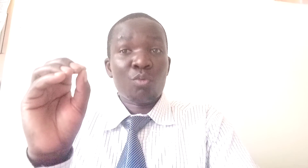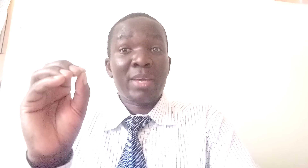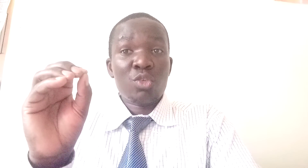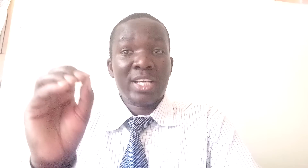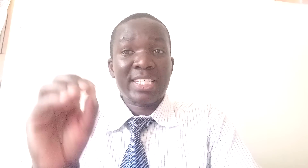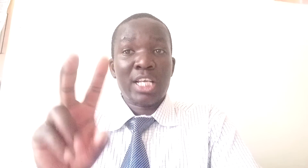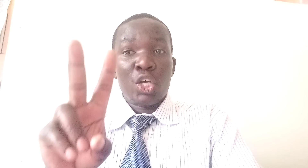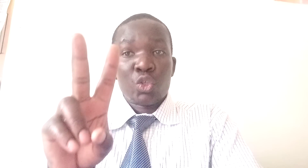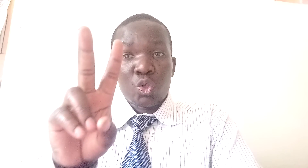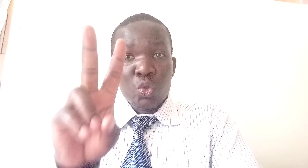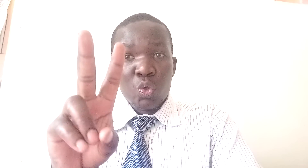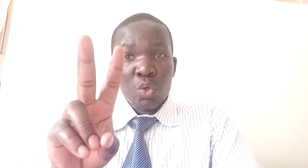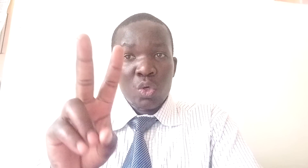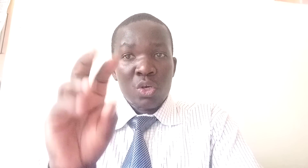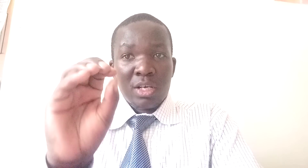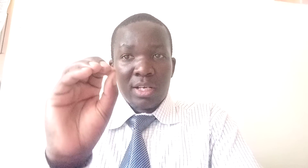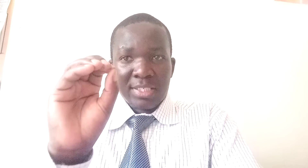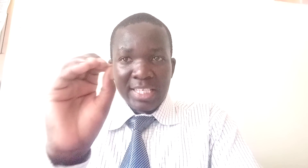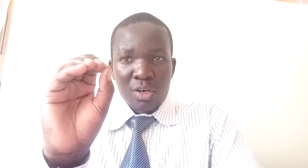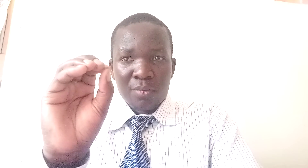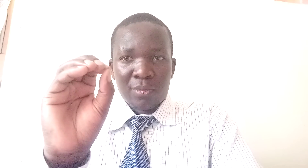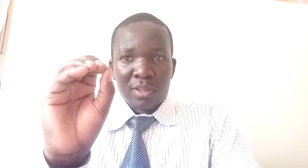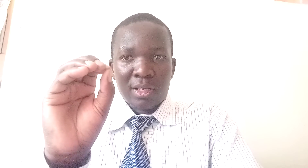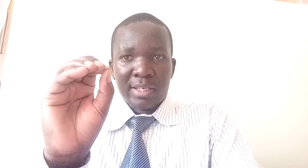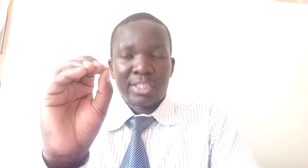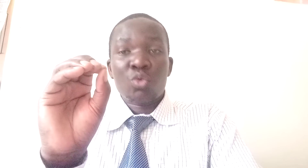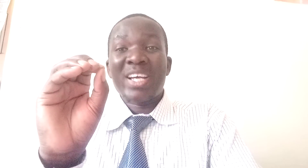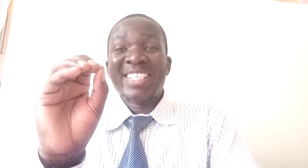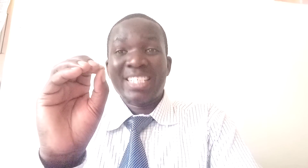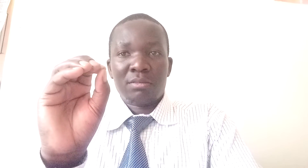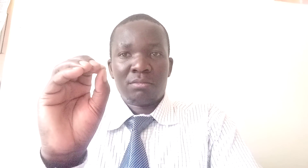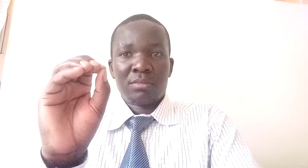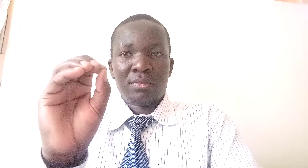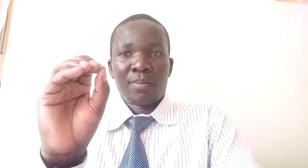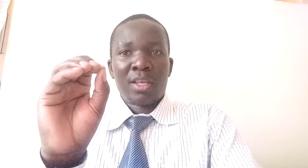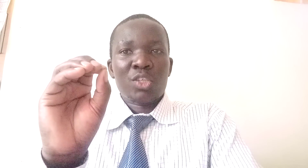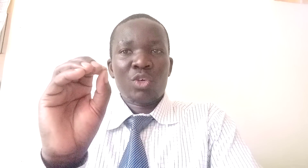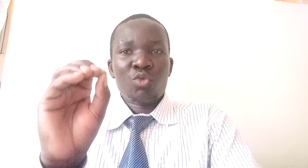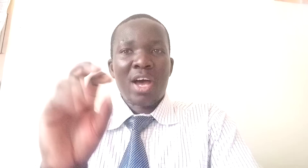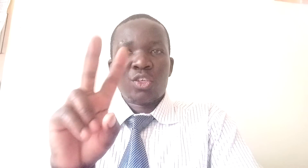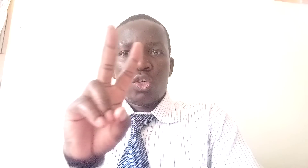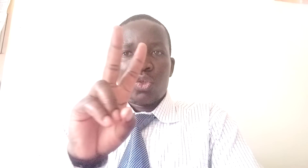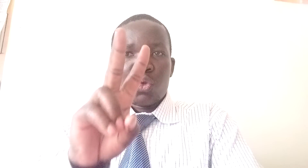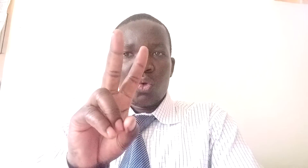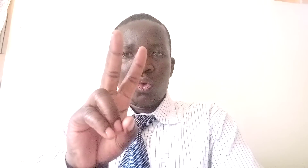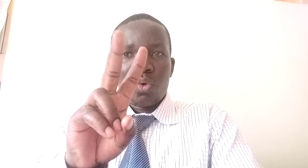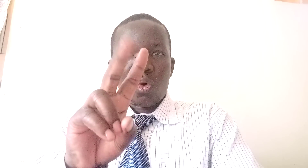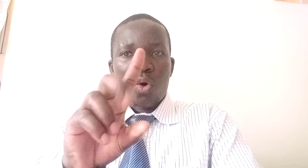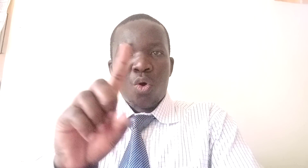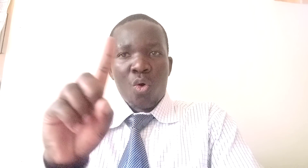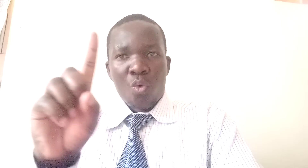make 20. So 2, 0 is 20. 21, 2,